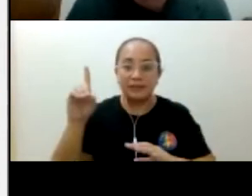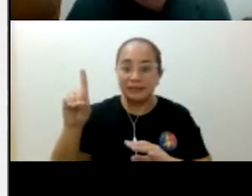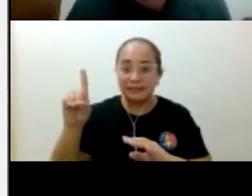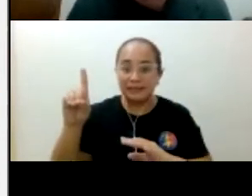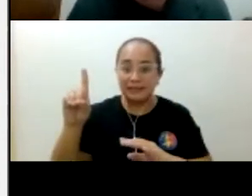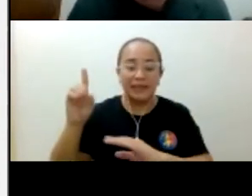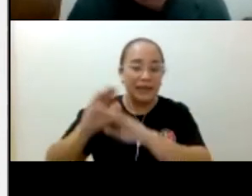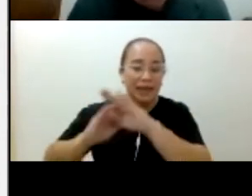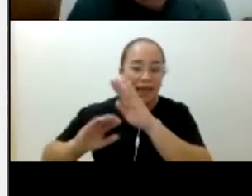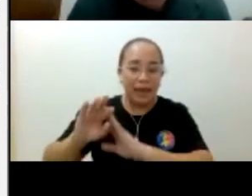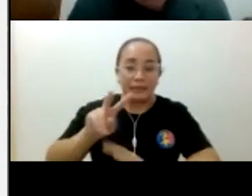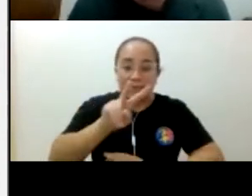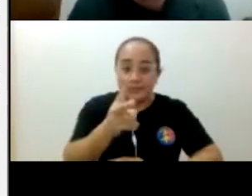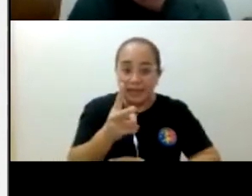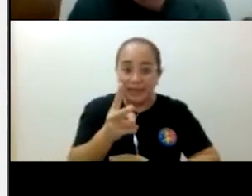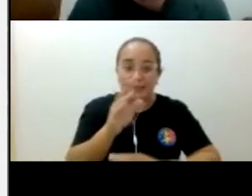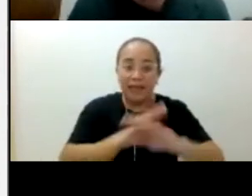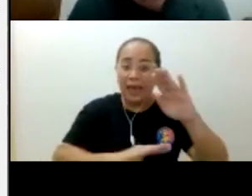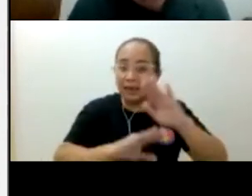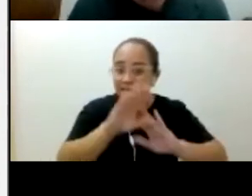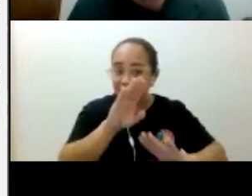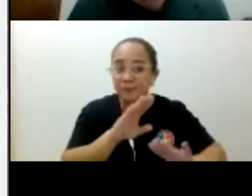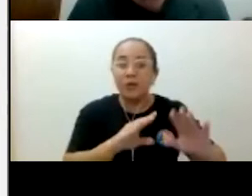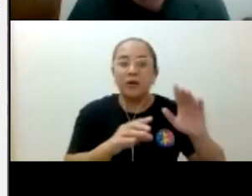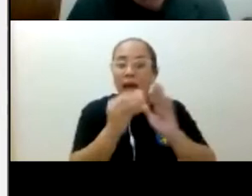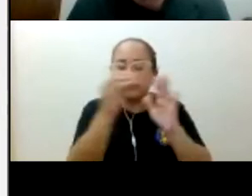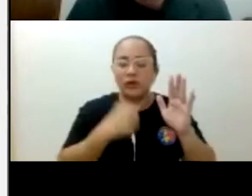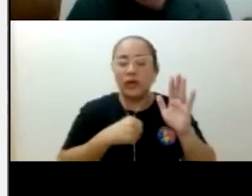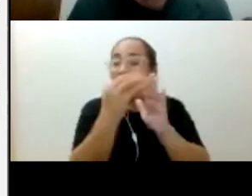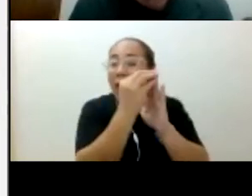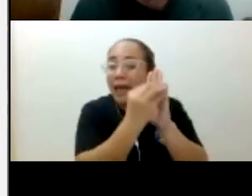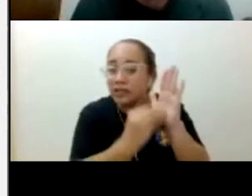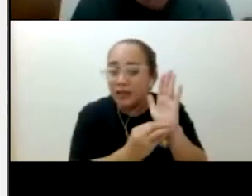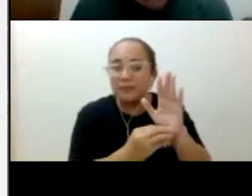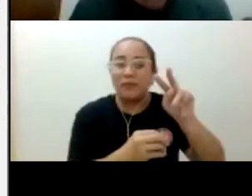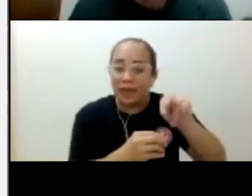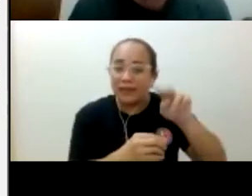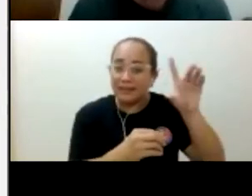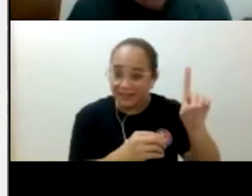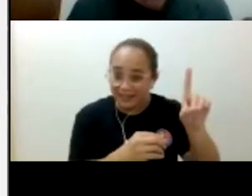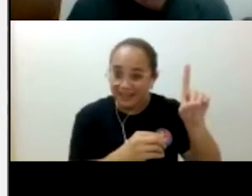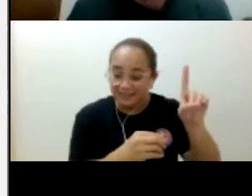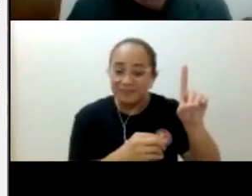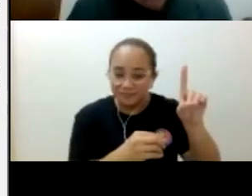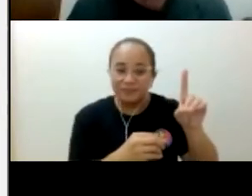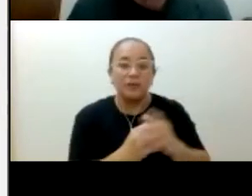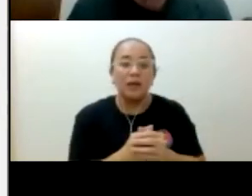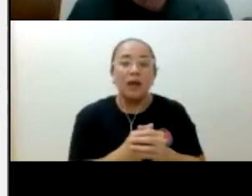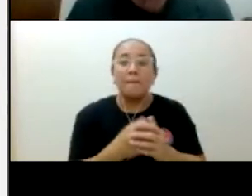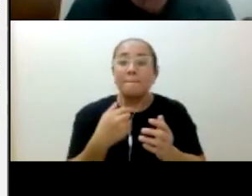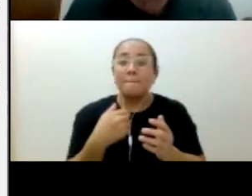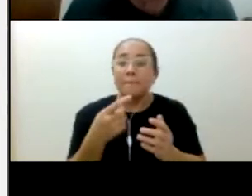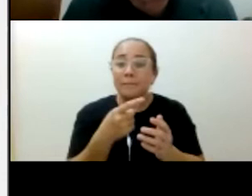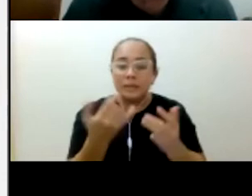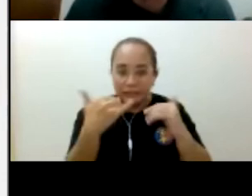hand, and second by the hand shape of the non-dominant hand. So what I'd like you to do, we